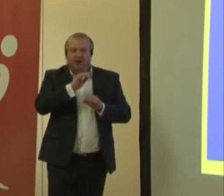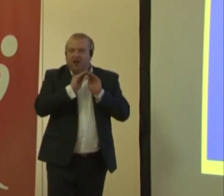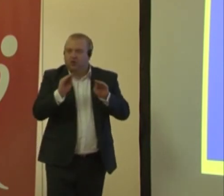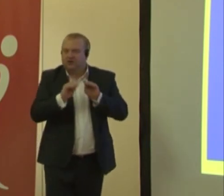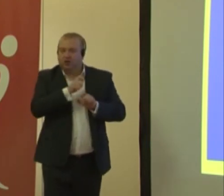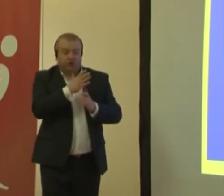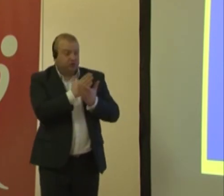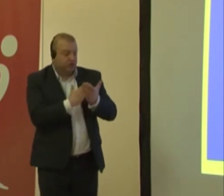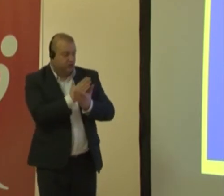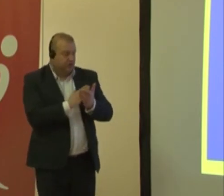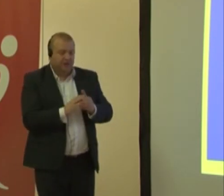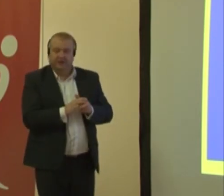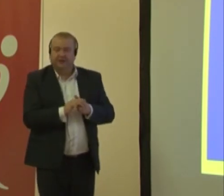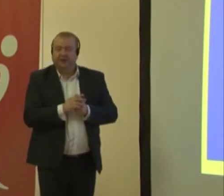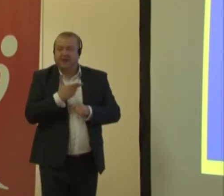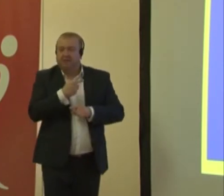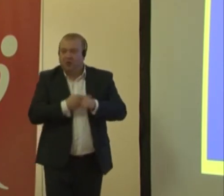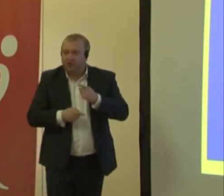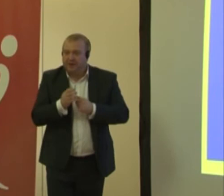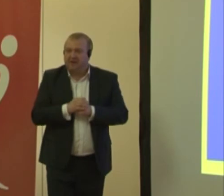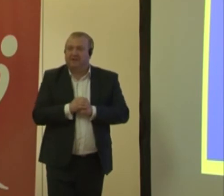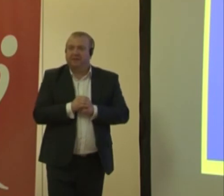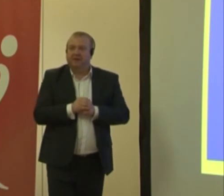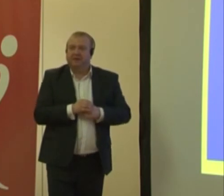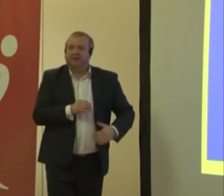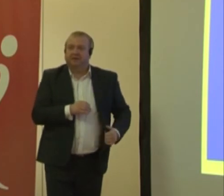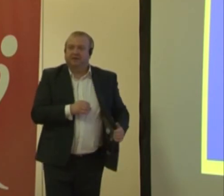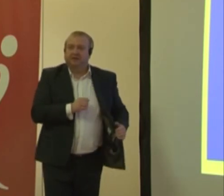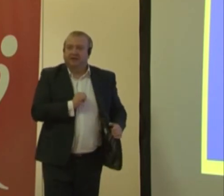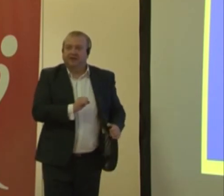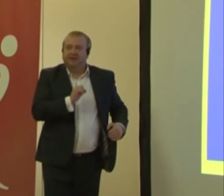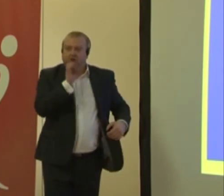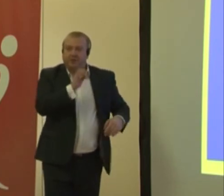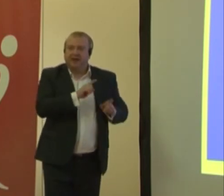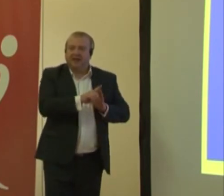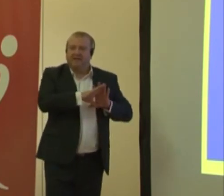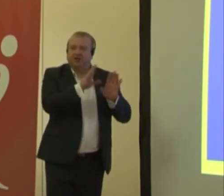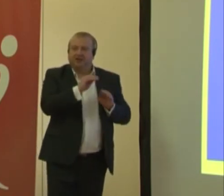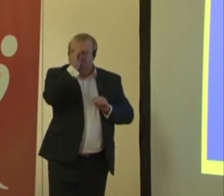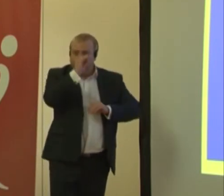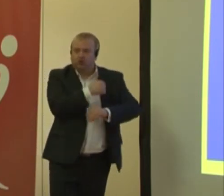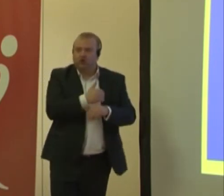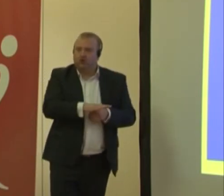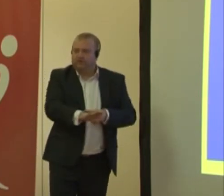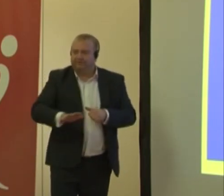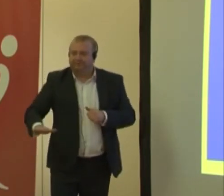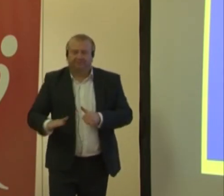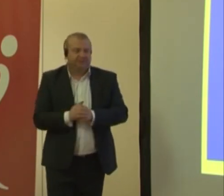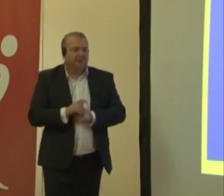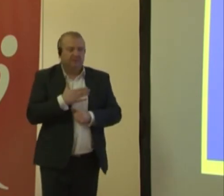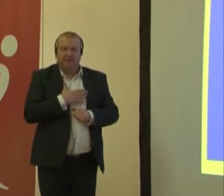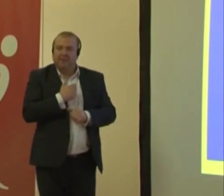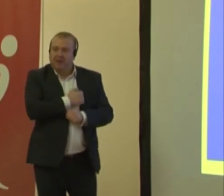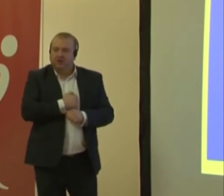is good for all students. And I hope the outcome of this conference will be more or less in the same direction. Because we are not talking only learners